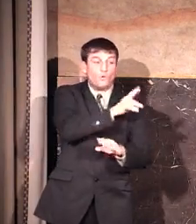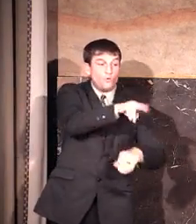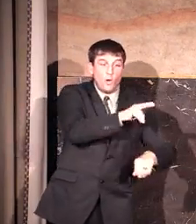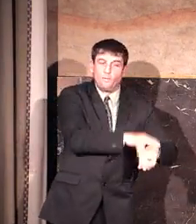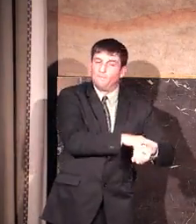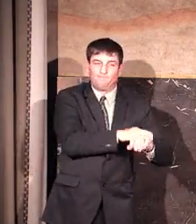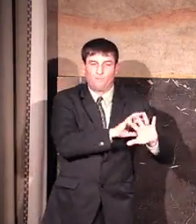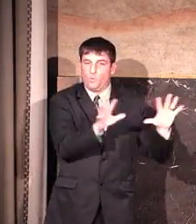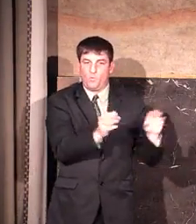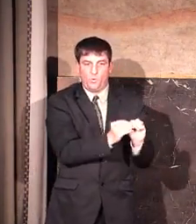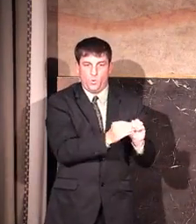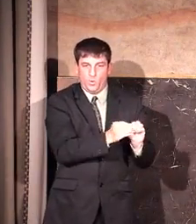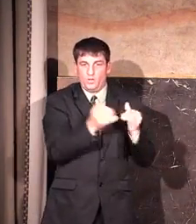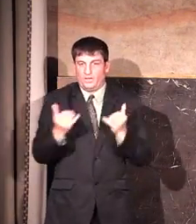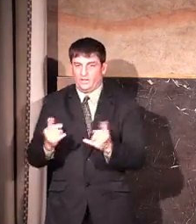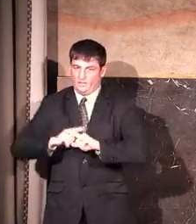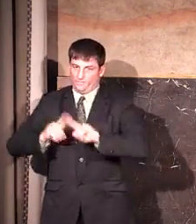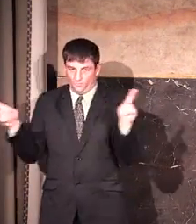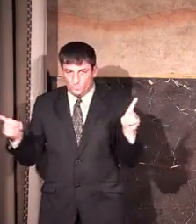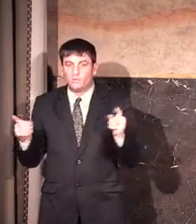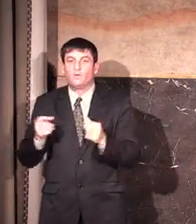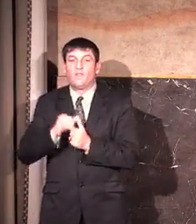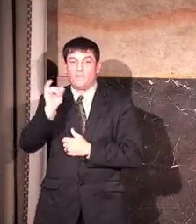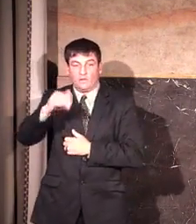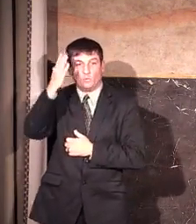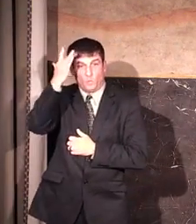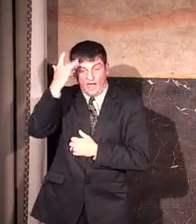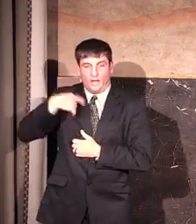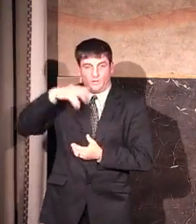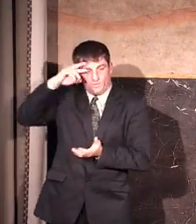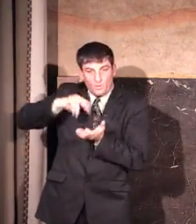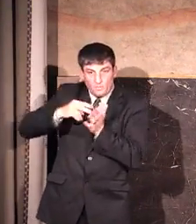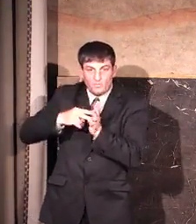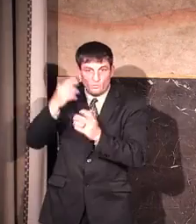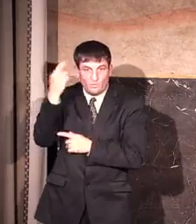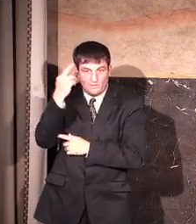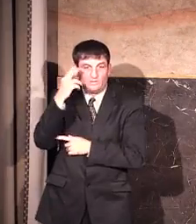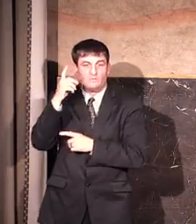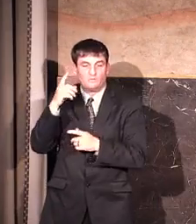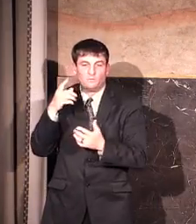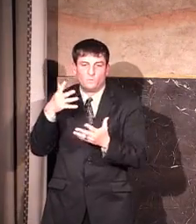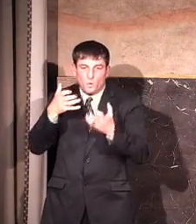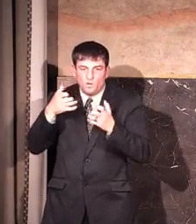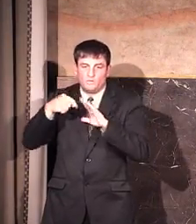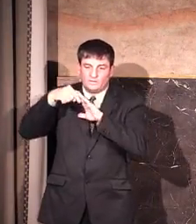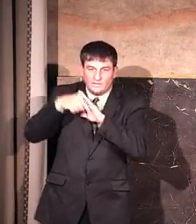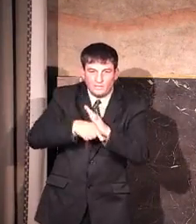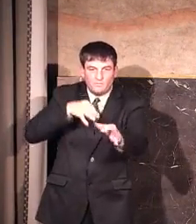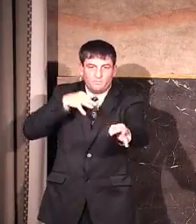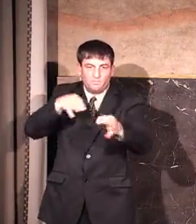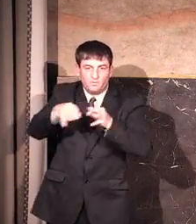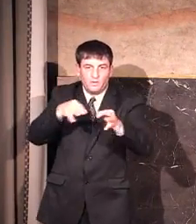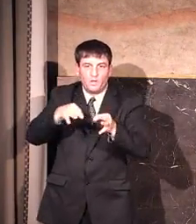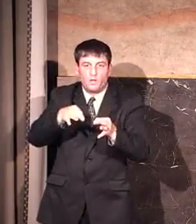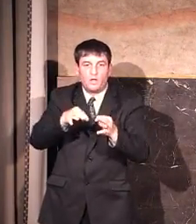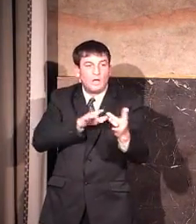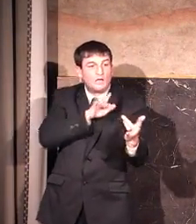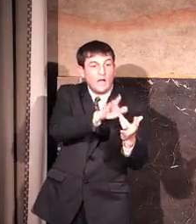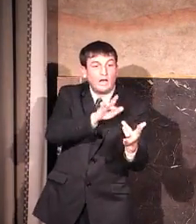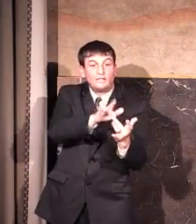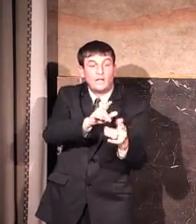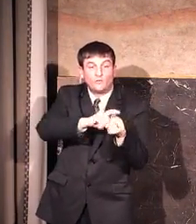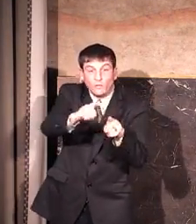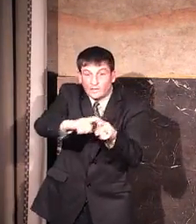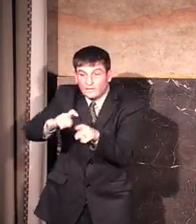of this presentation today, that really took the deep dive into contact tracing and testing. So with